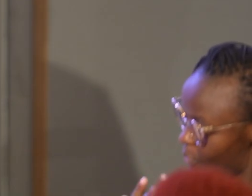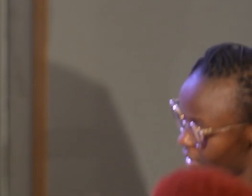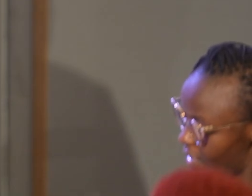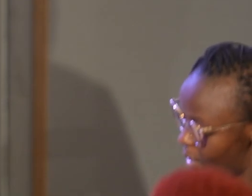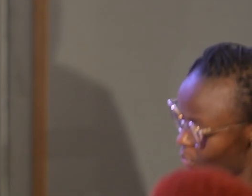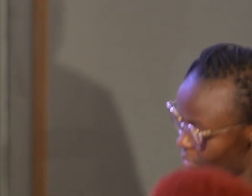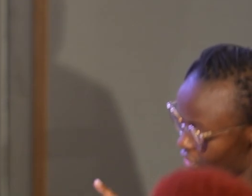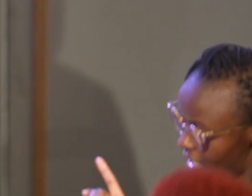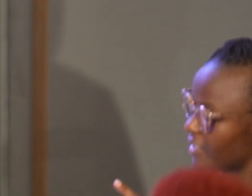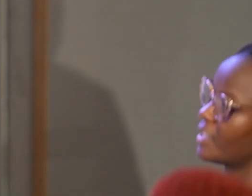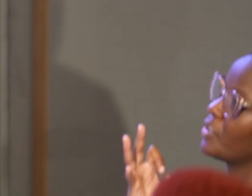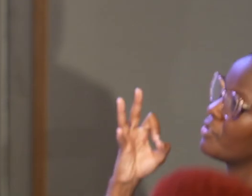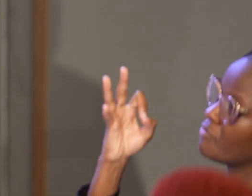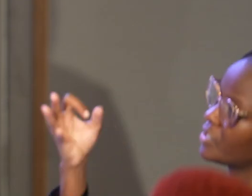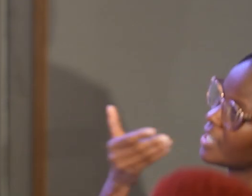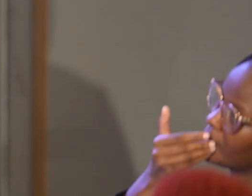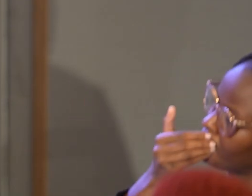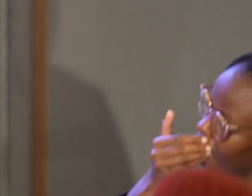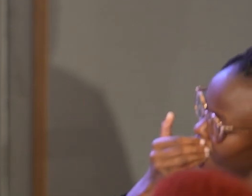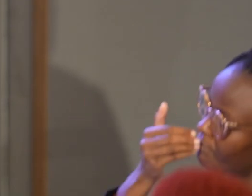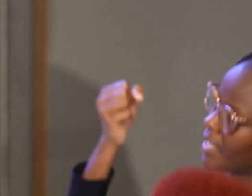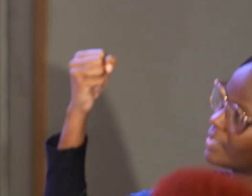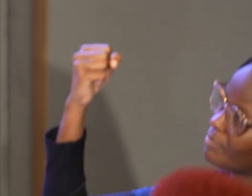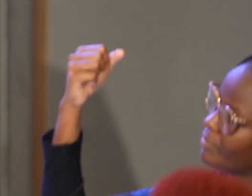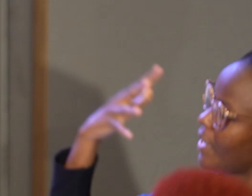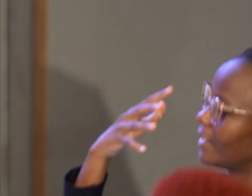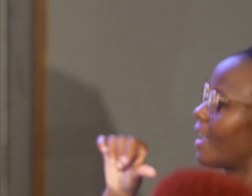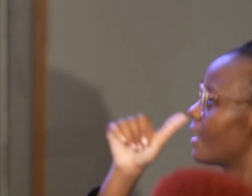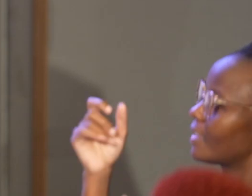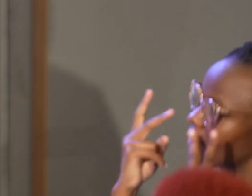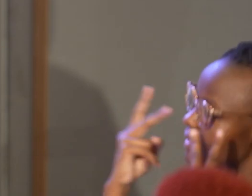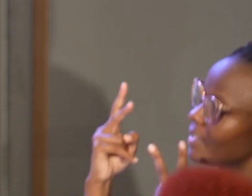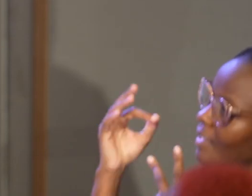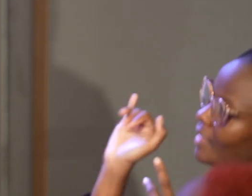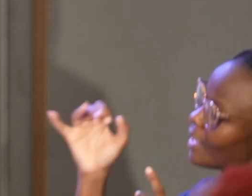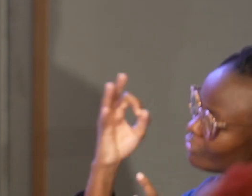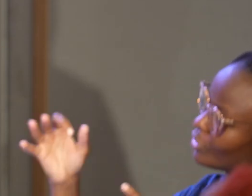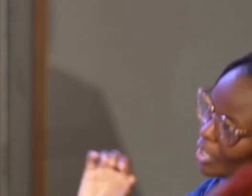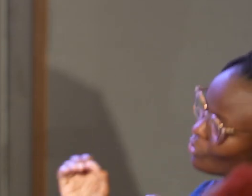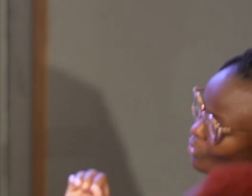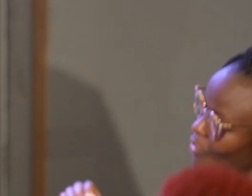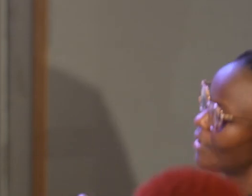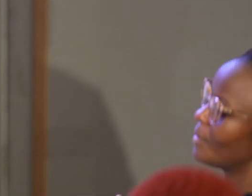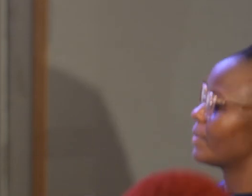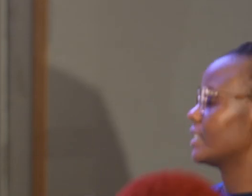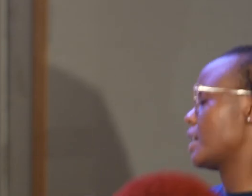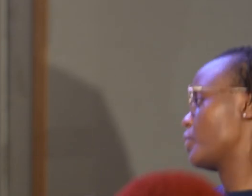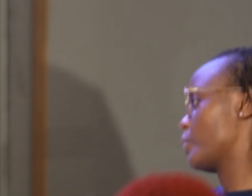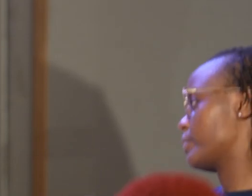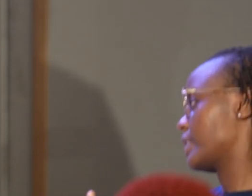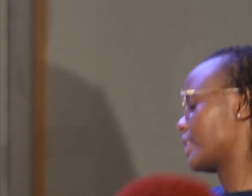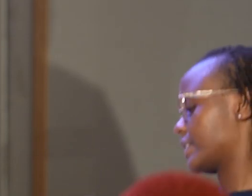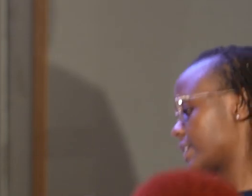The future is very bright, even though some of us cannot see it very clearly. And we hope that